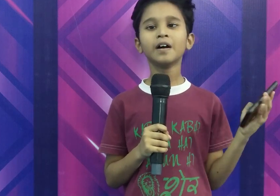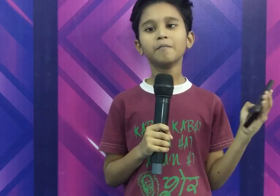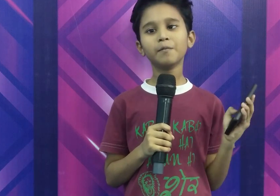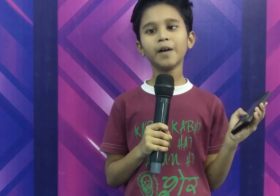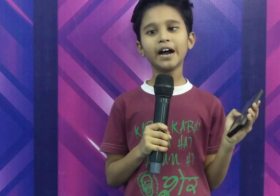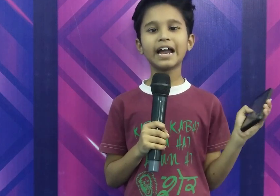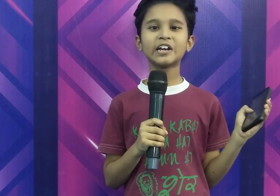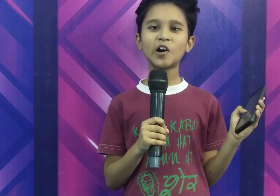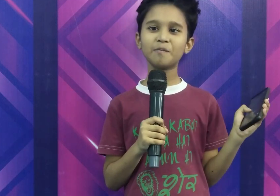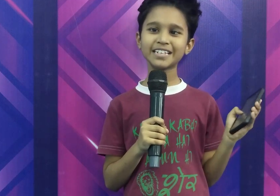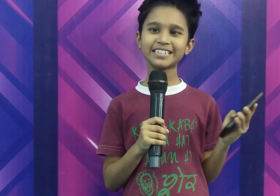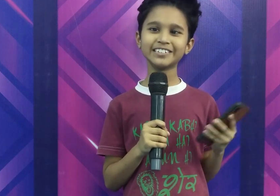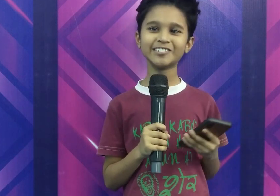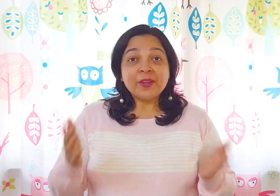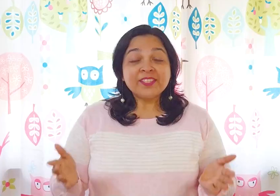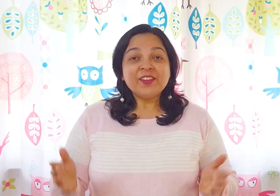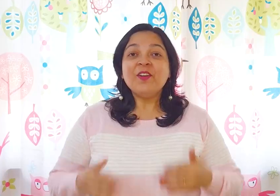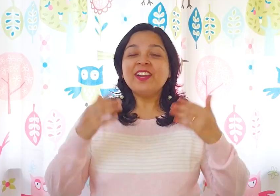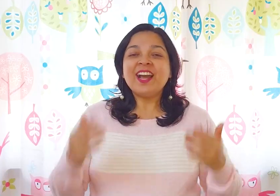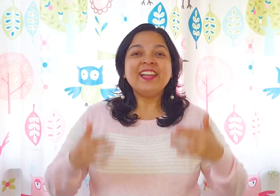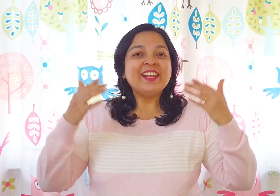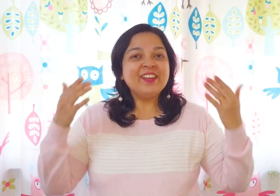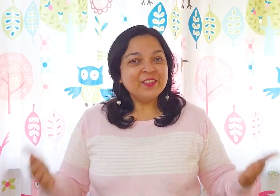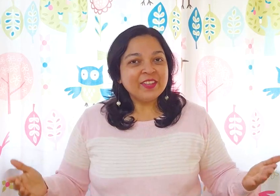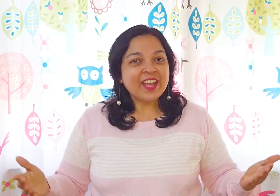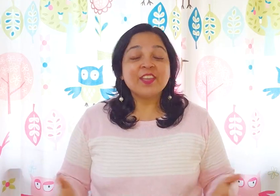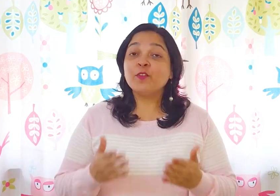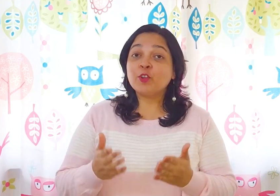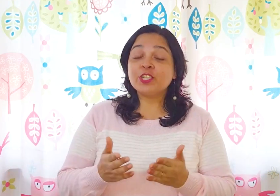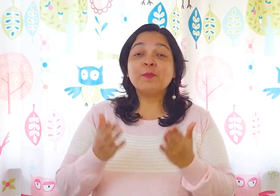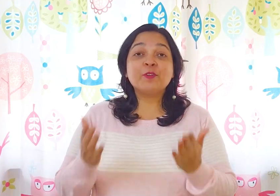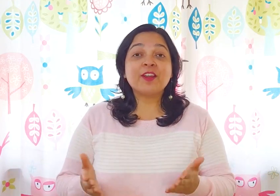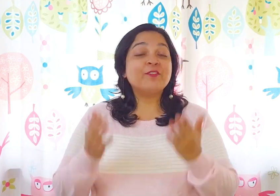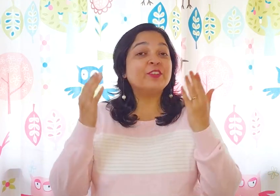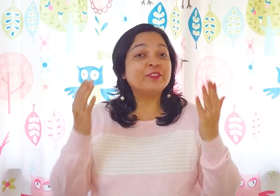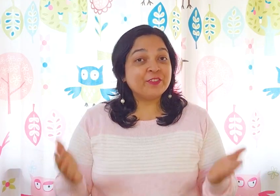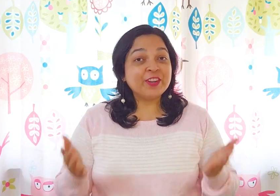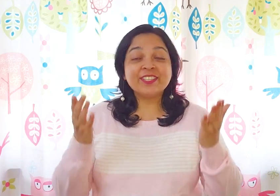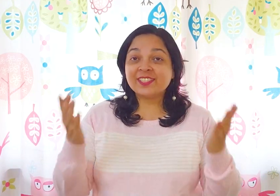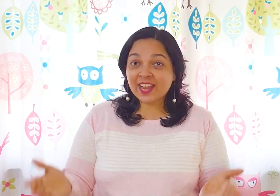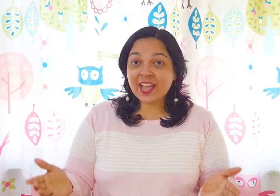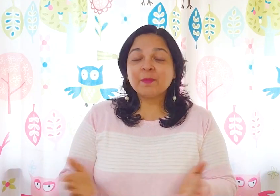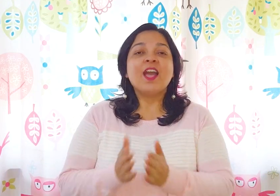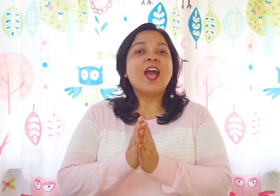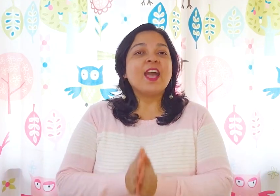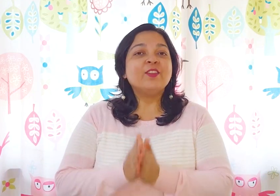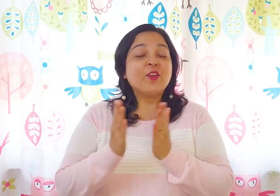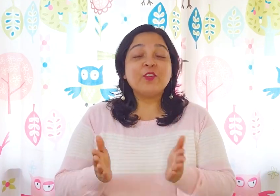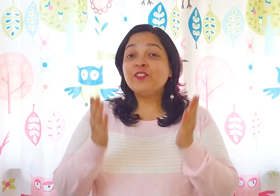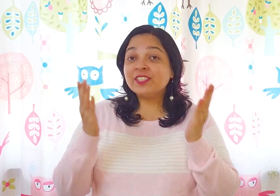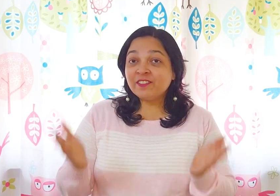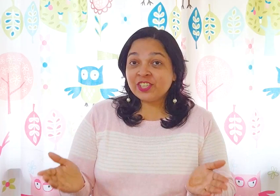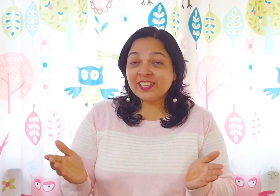you. Bye-bye and God bless you. Praise the Lord. Hallelujah. If you're watching our program for the first time and